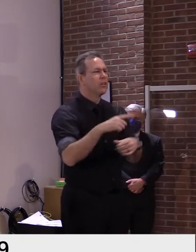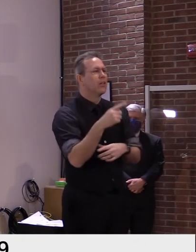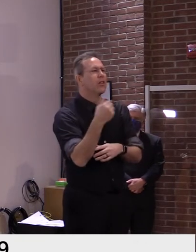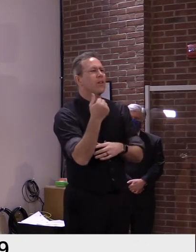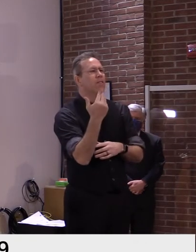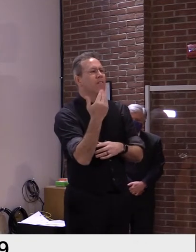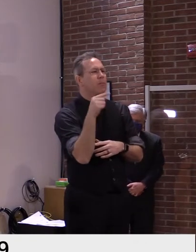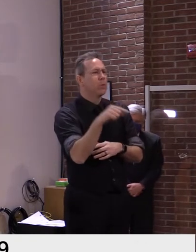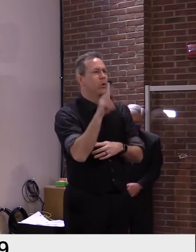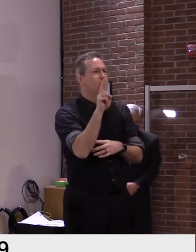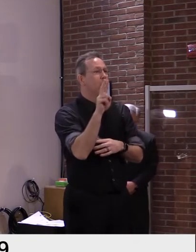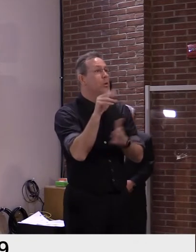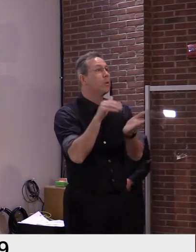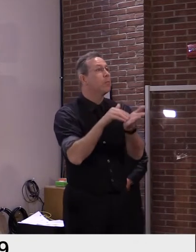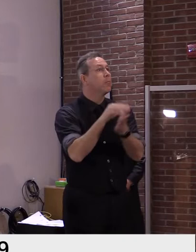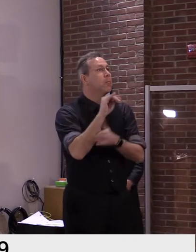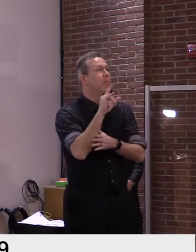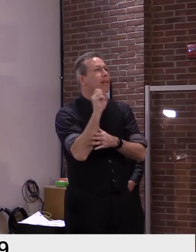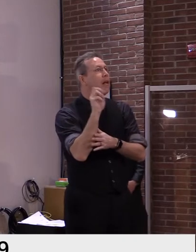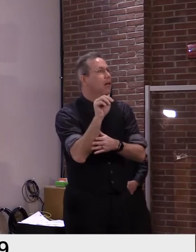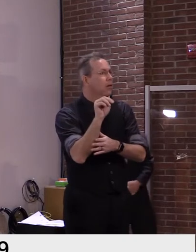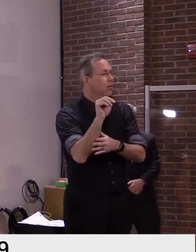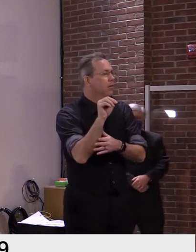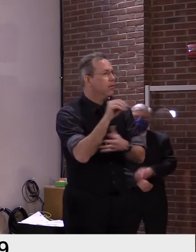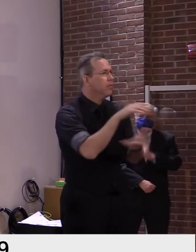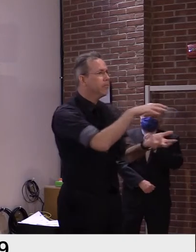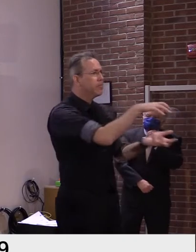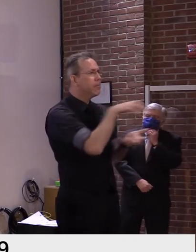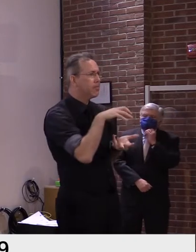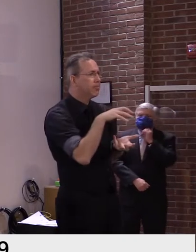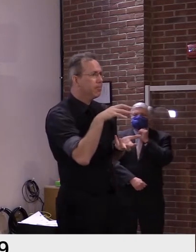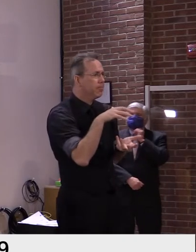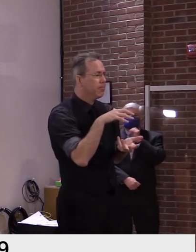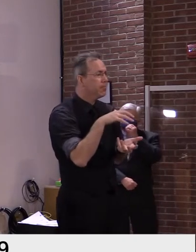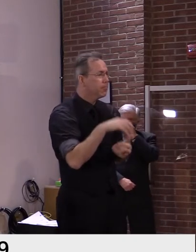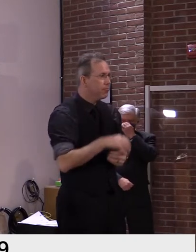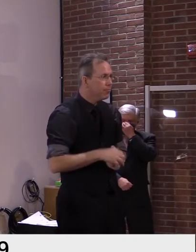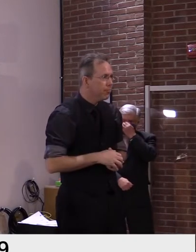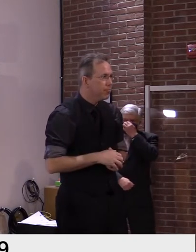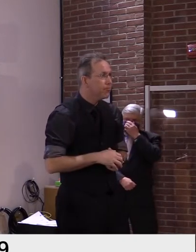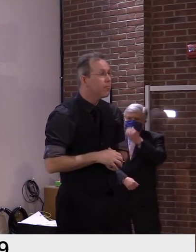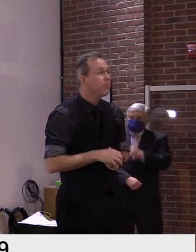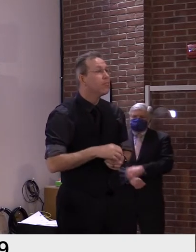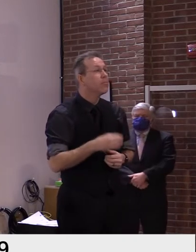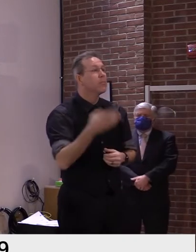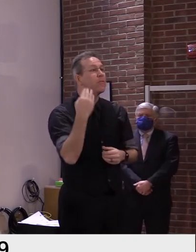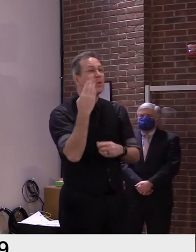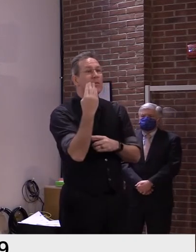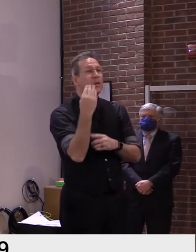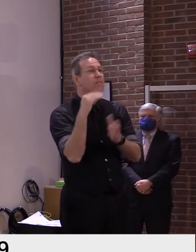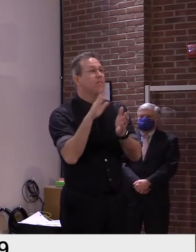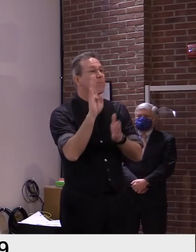from 14.5 million to the states. That will be 700,000